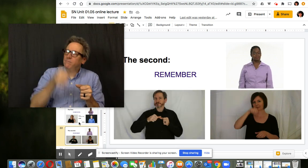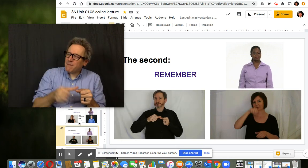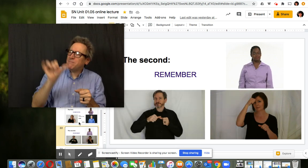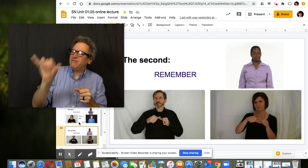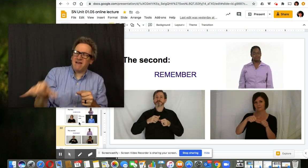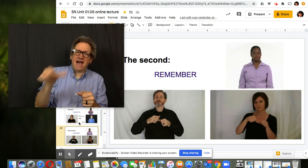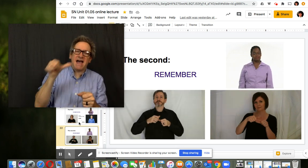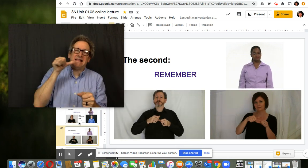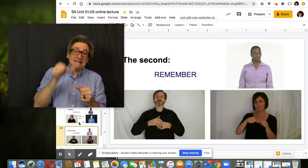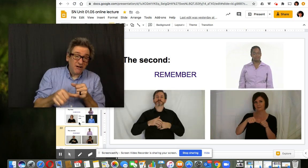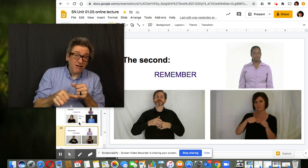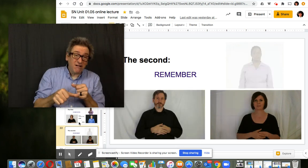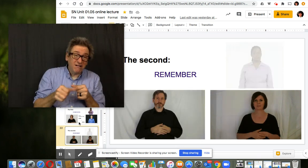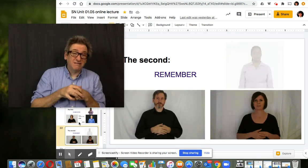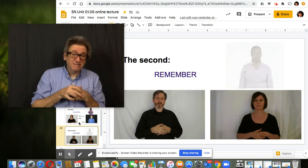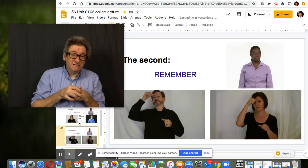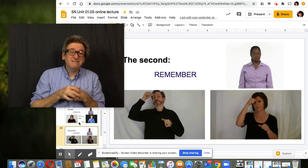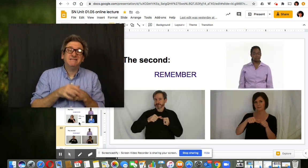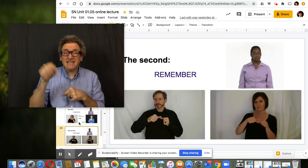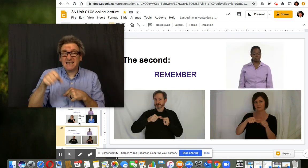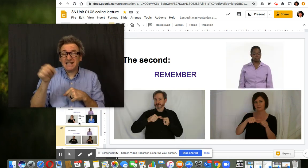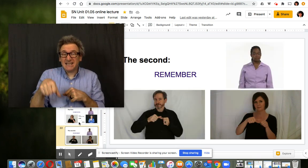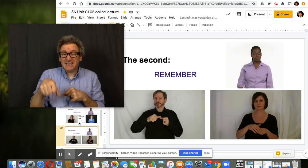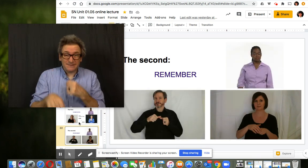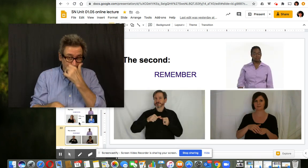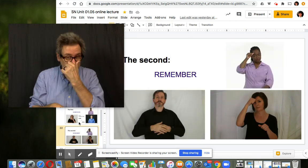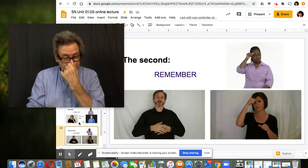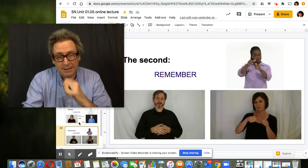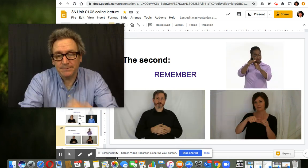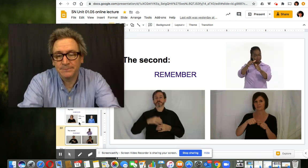Remember that letter. Yeah.